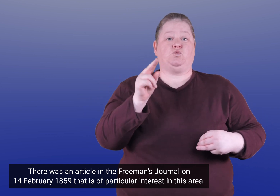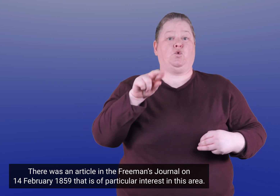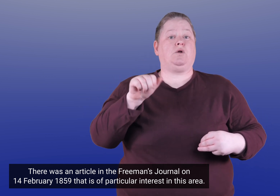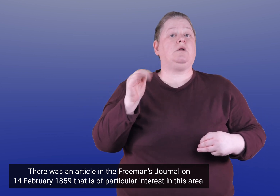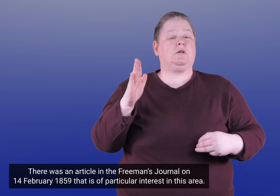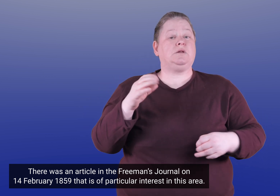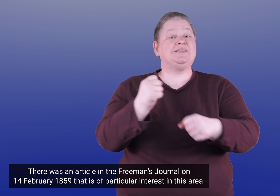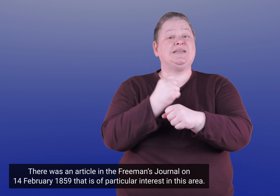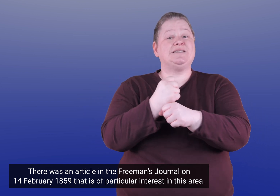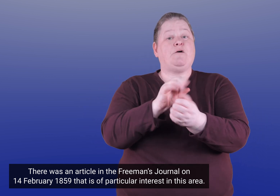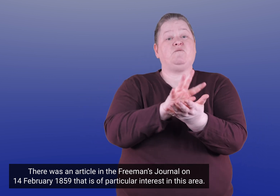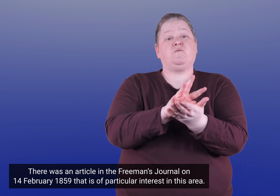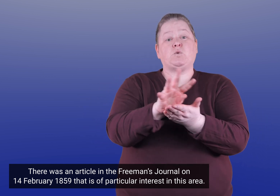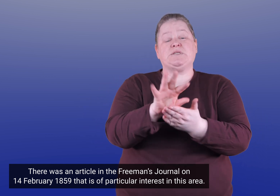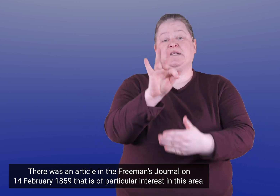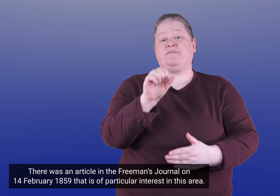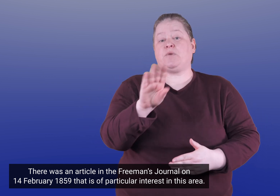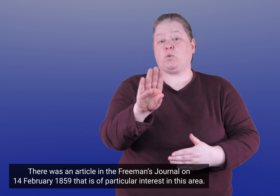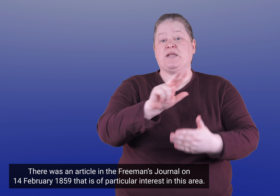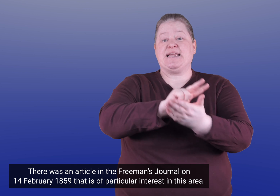on the 14th of February 1859